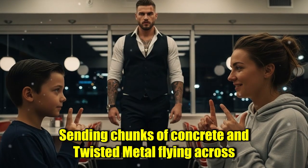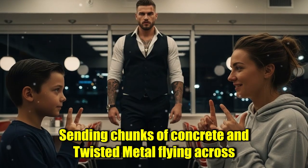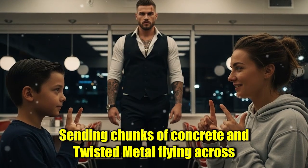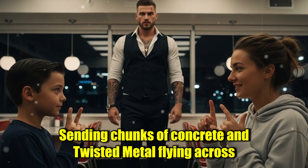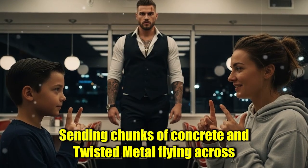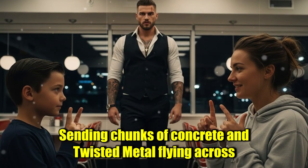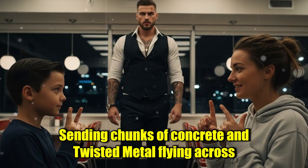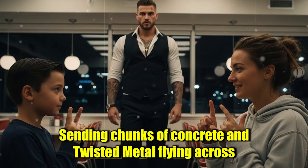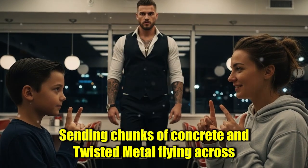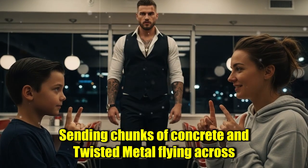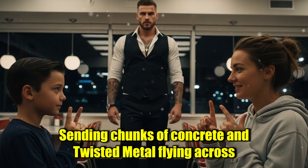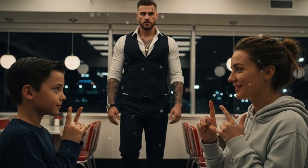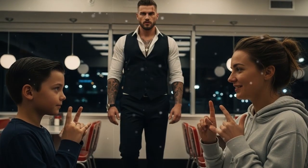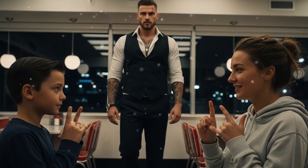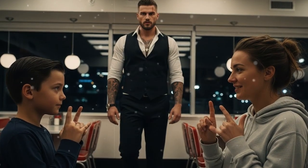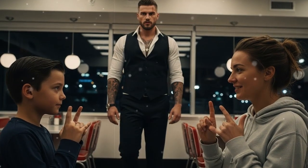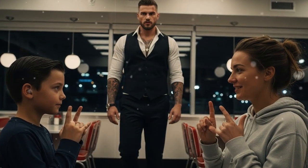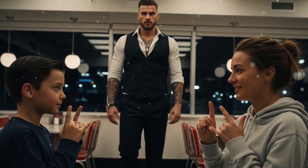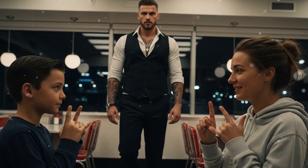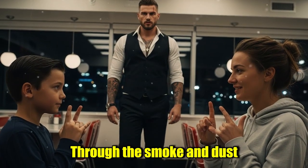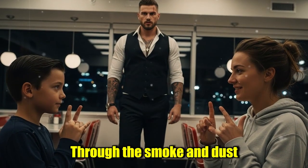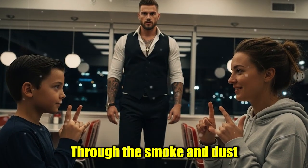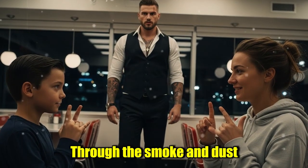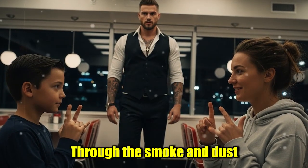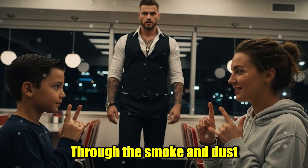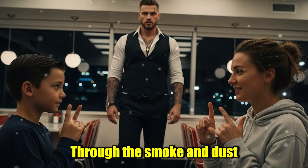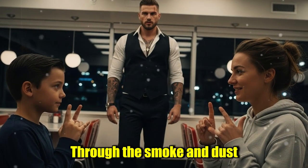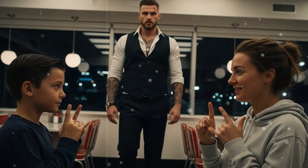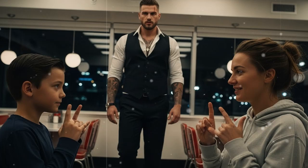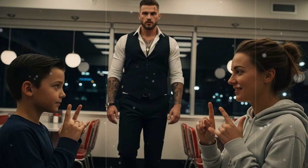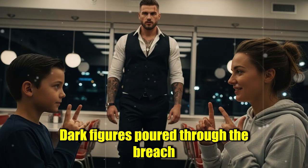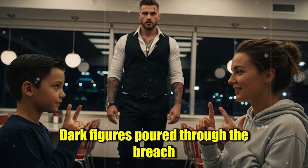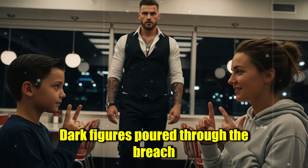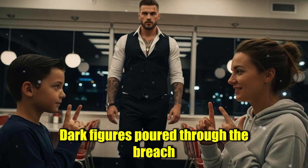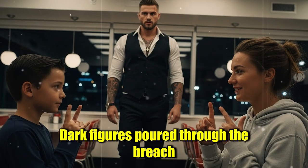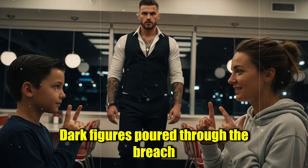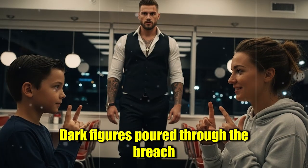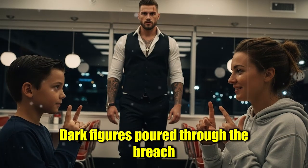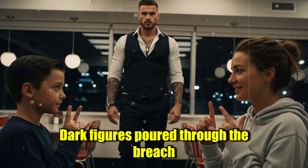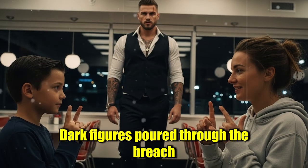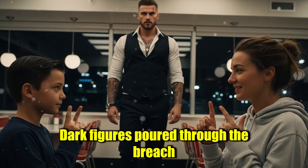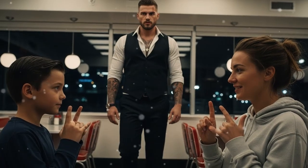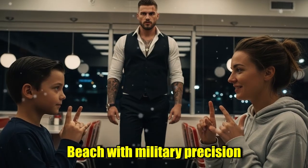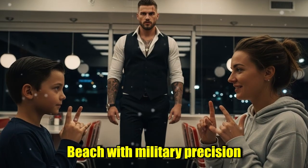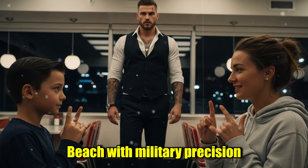and twisted metal flying across the space. Through the smoke and dust, dark figures poured through the breach with